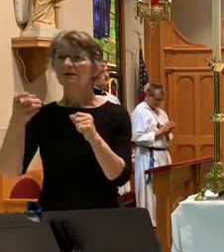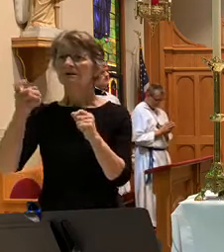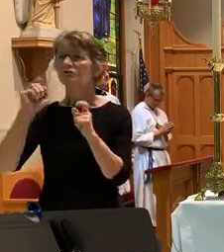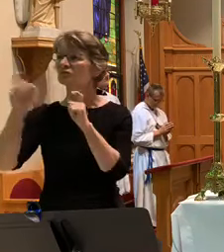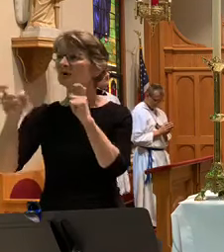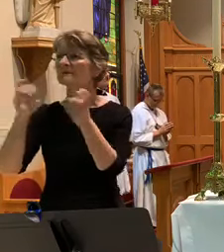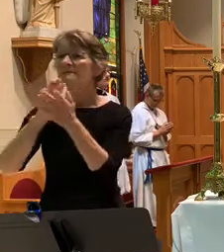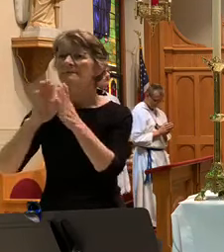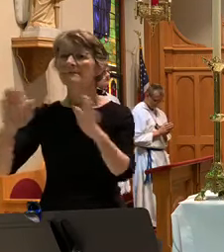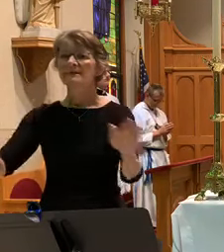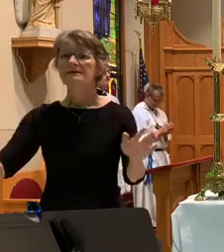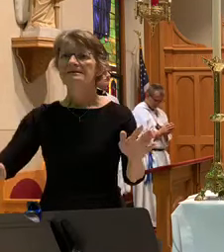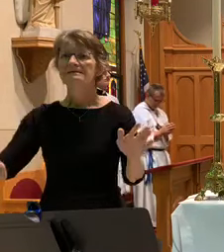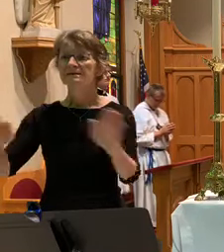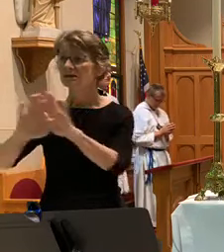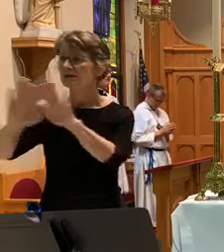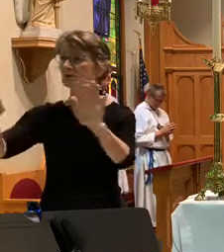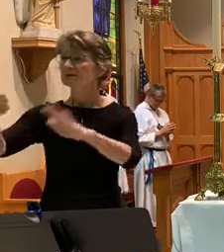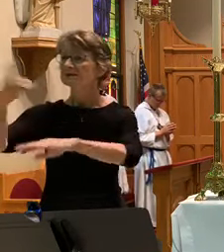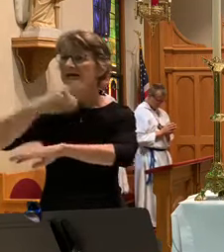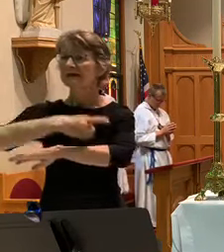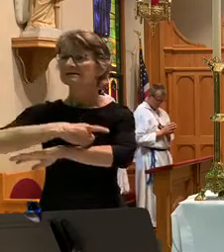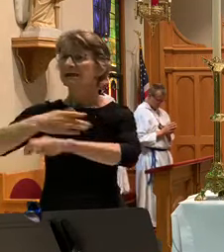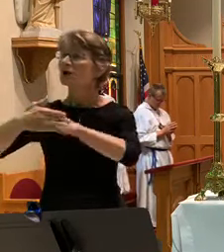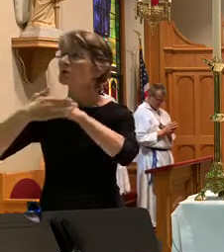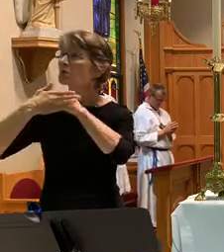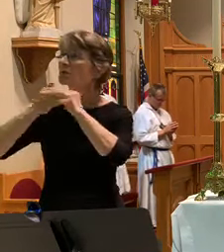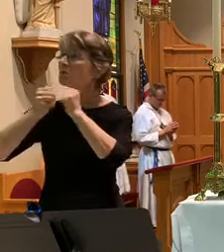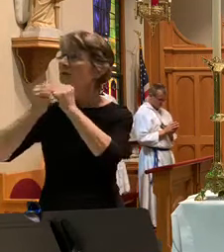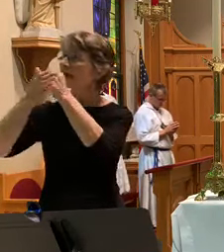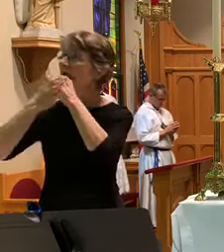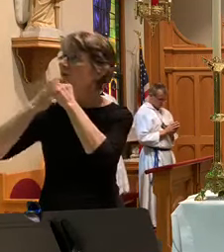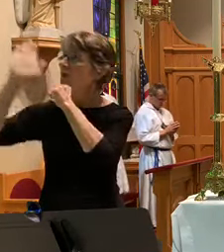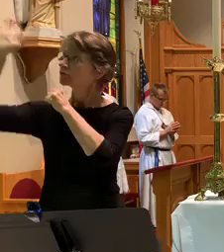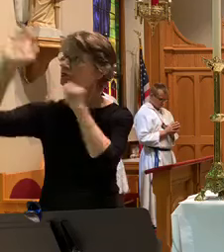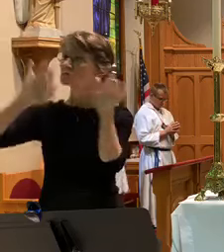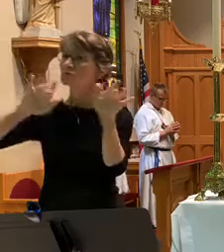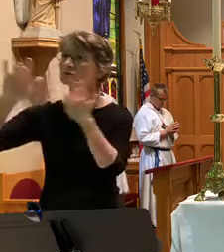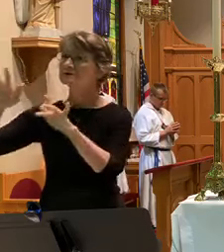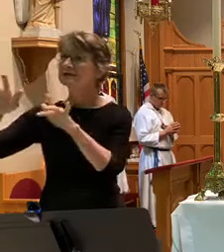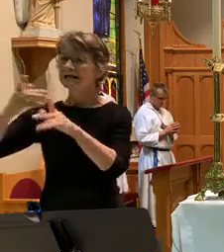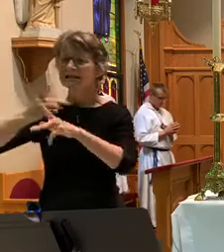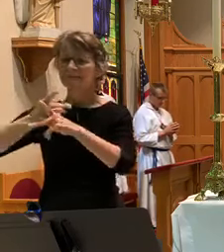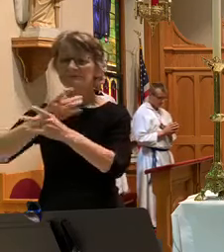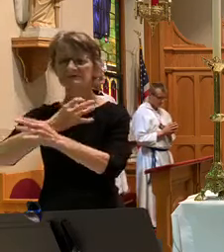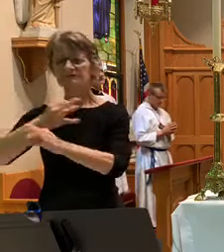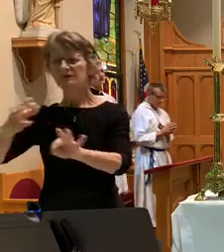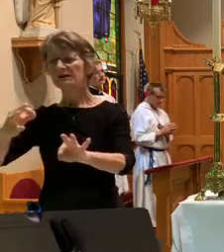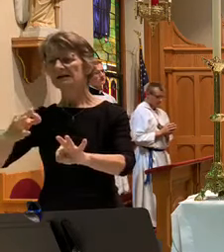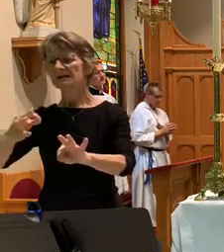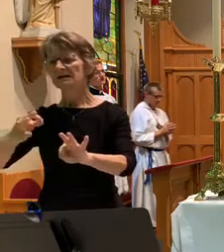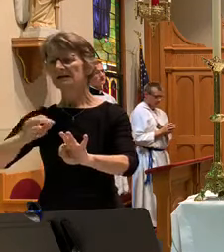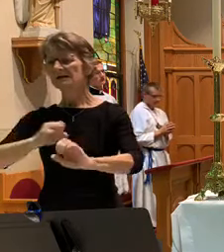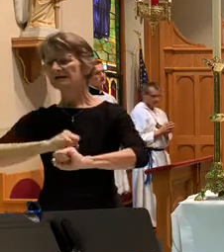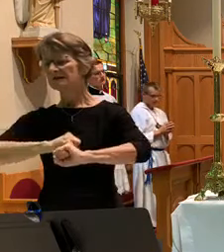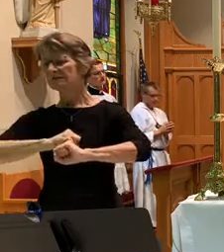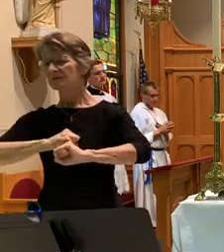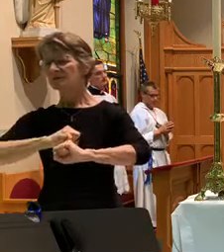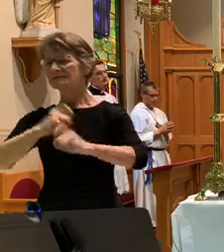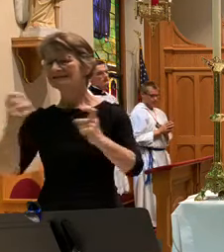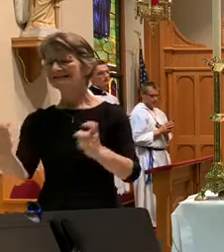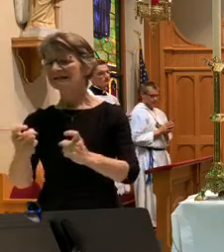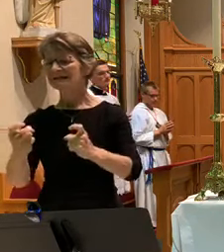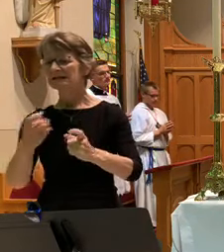grant peace in our days, that by the help of your mercy, we may be always free from sin and safe from